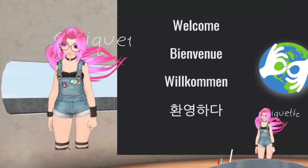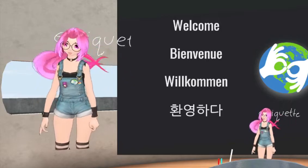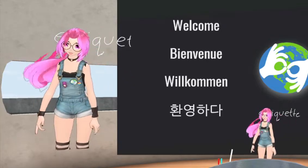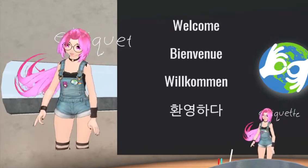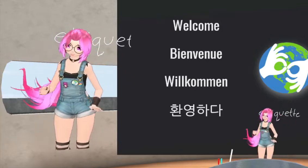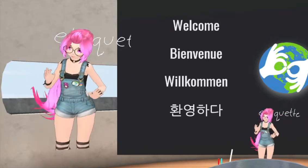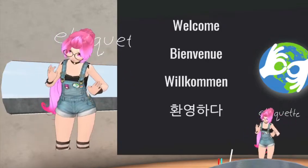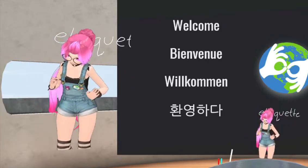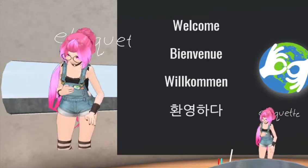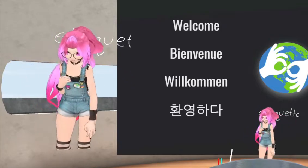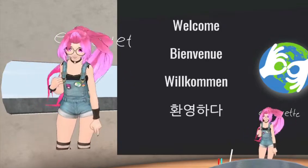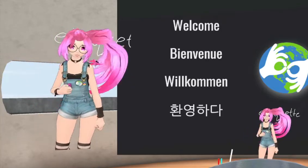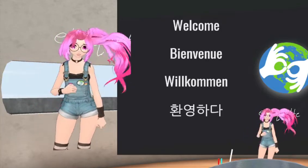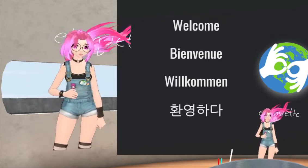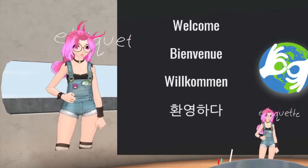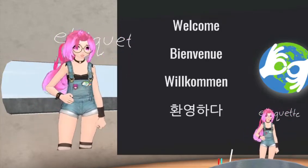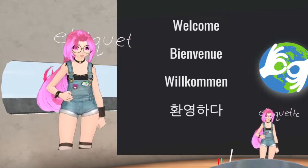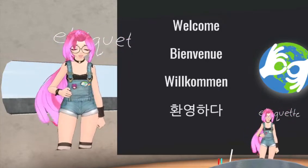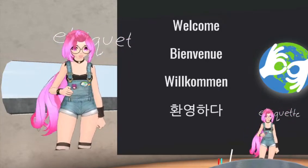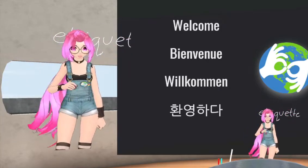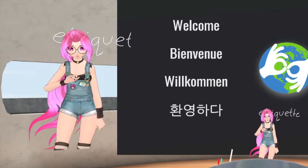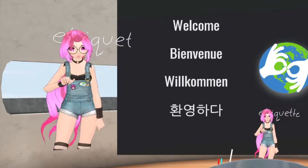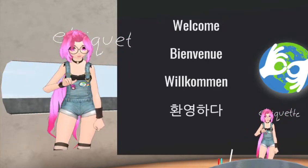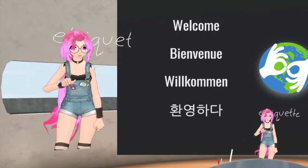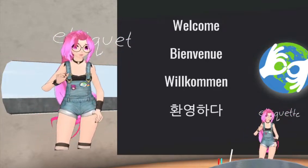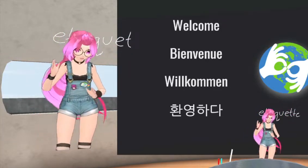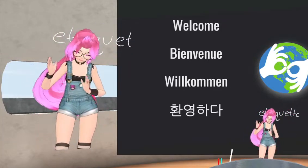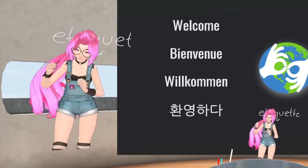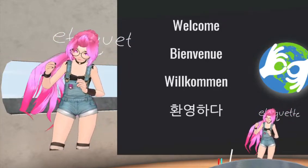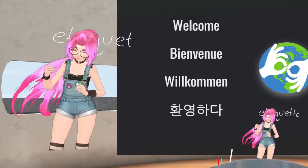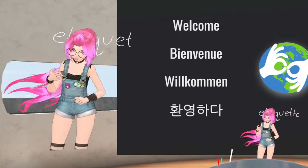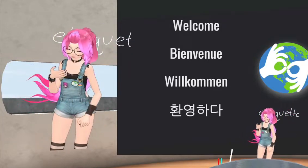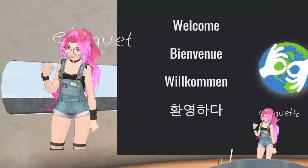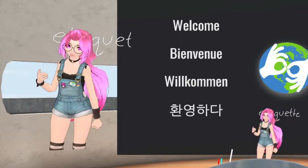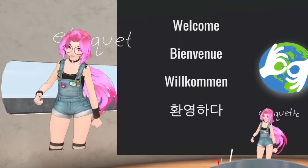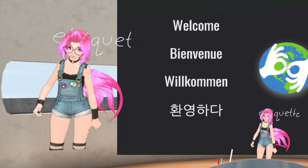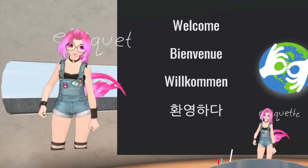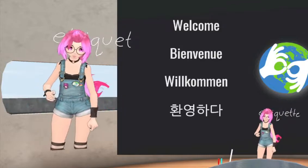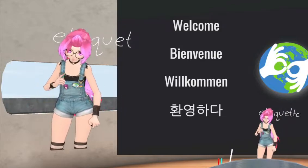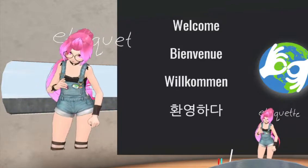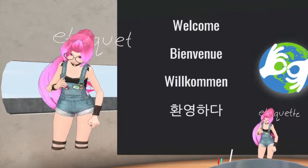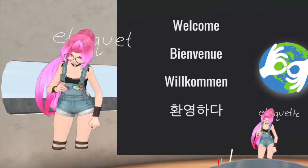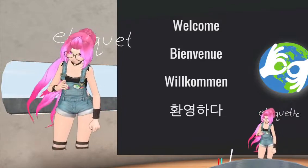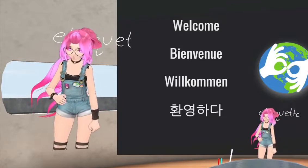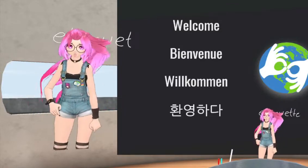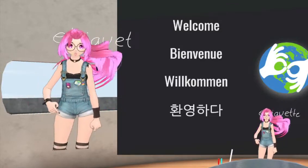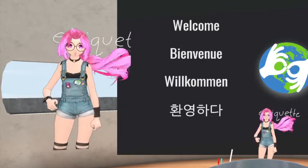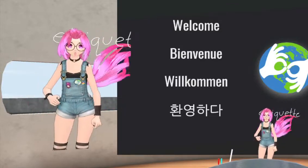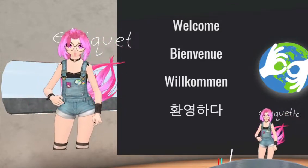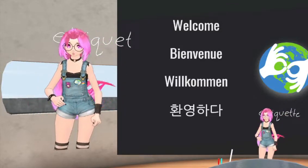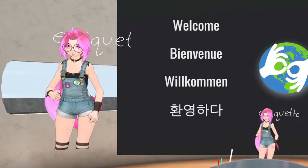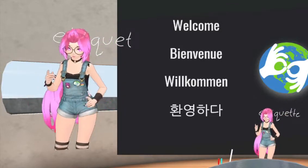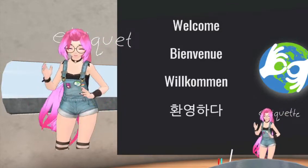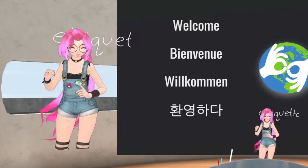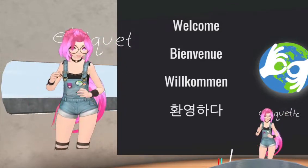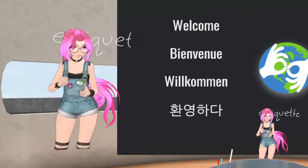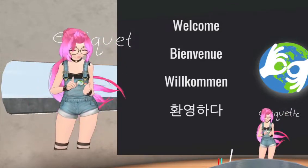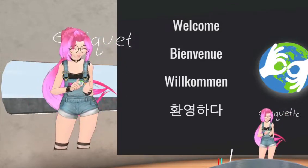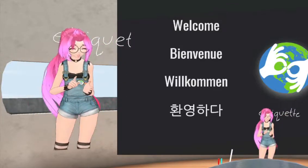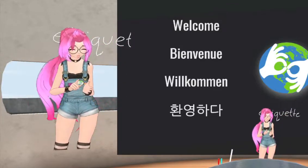signs. But as Void was saying, in some cases, sorry, my feet are not tracking well. It